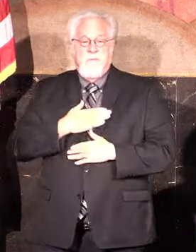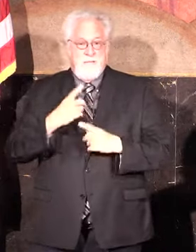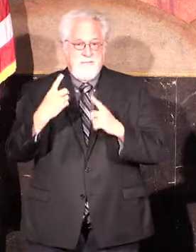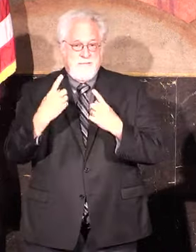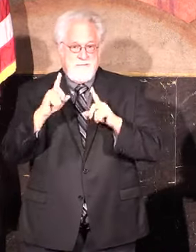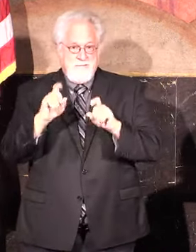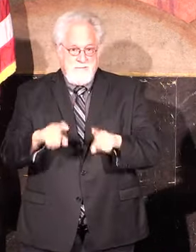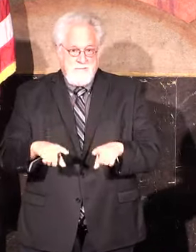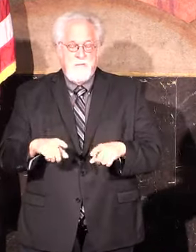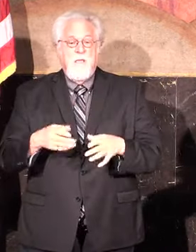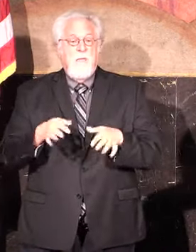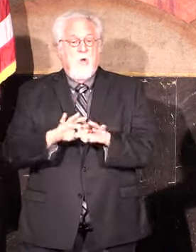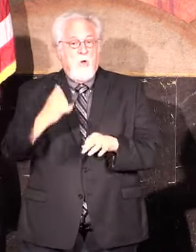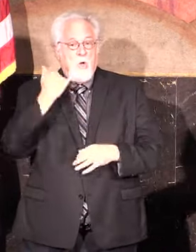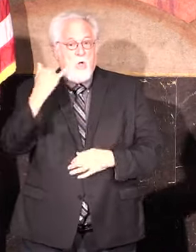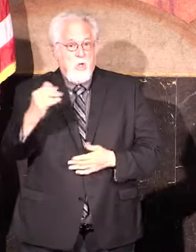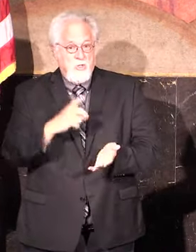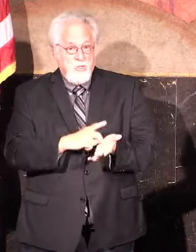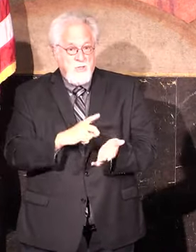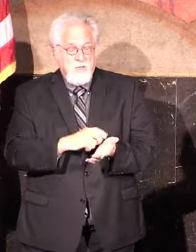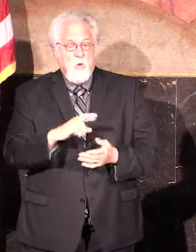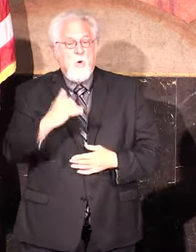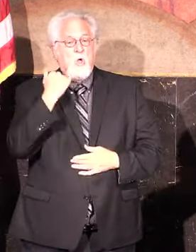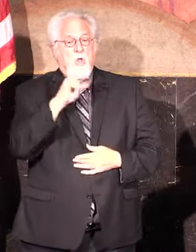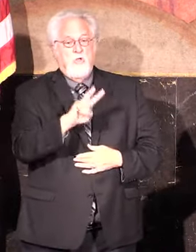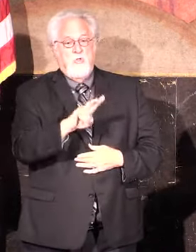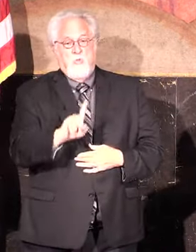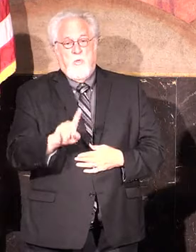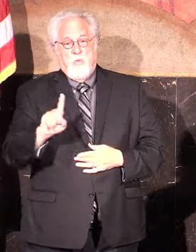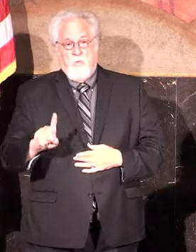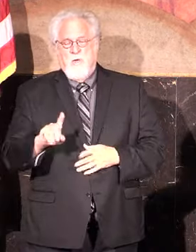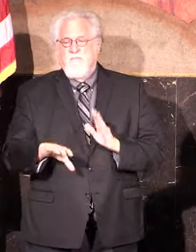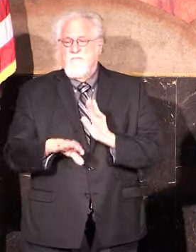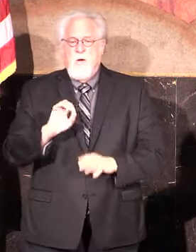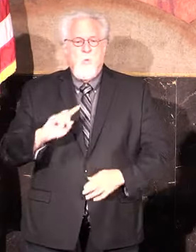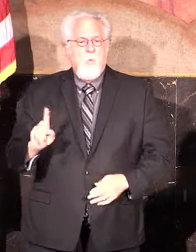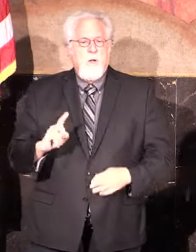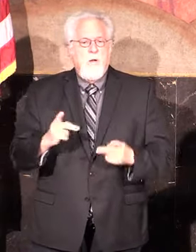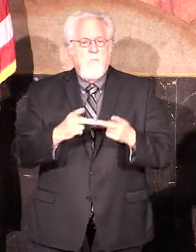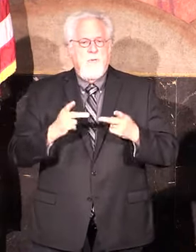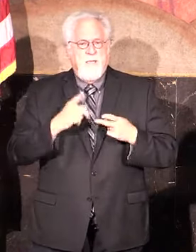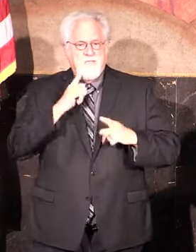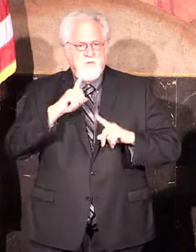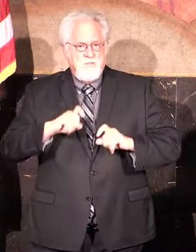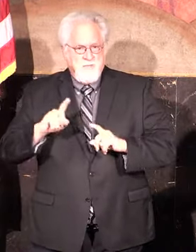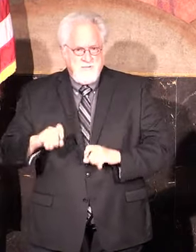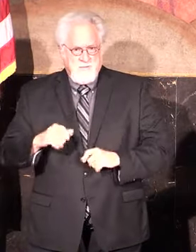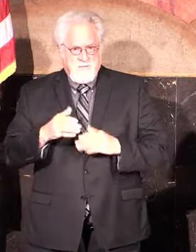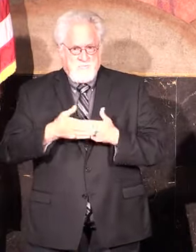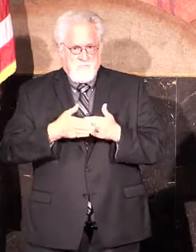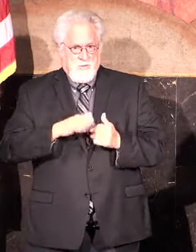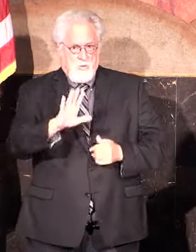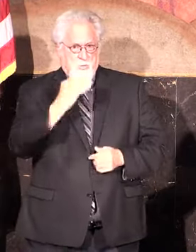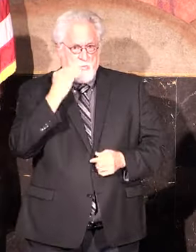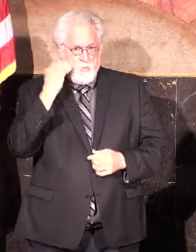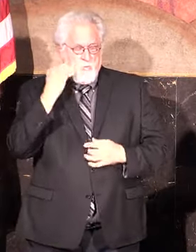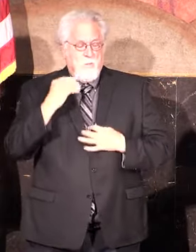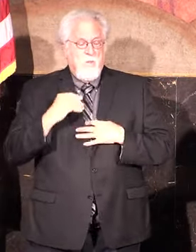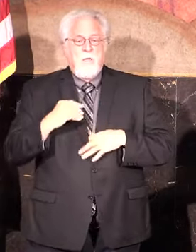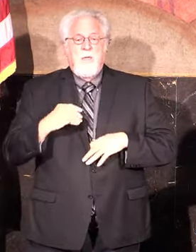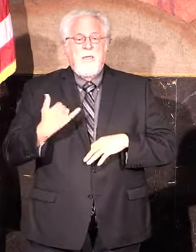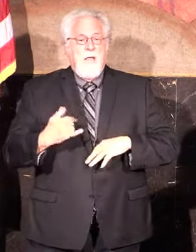Incredibly important. Call your doctor or call 211 to find a test site near you. At this point